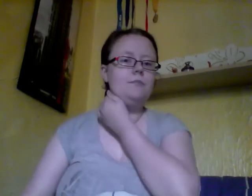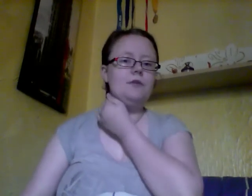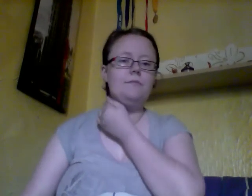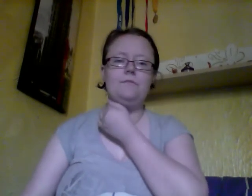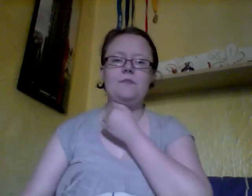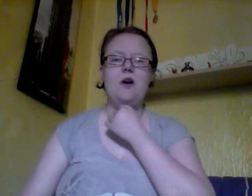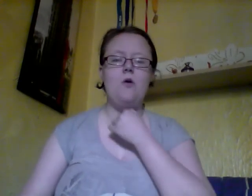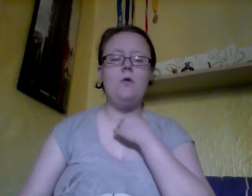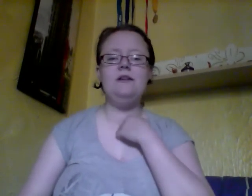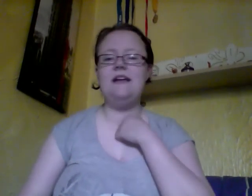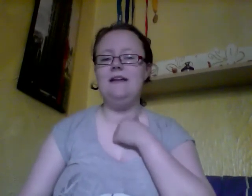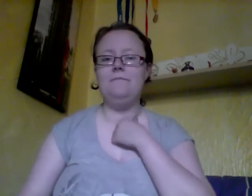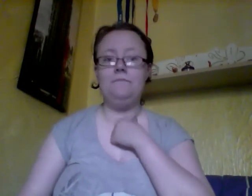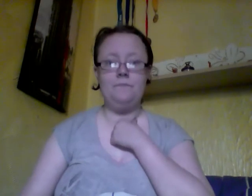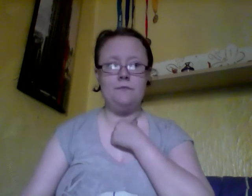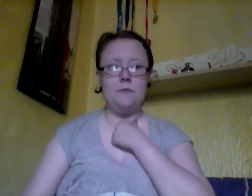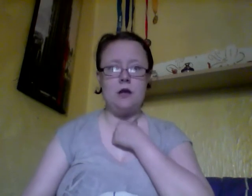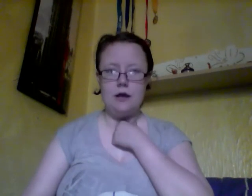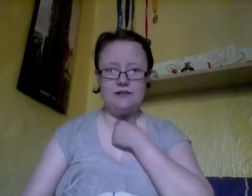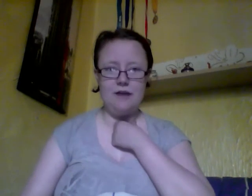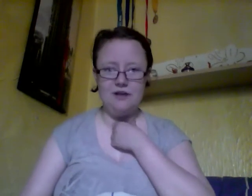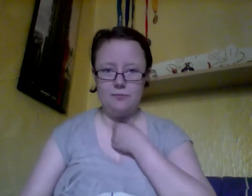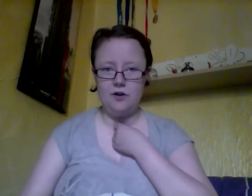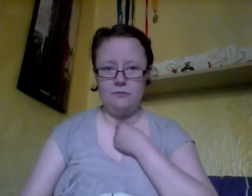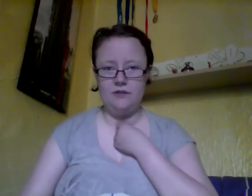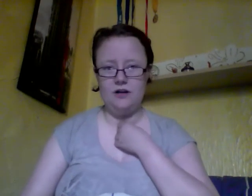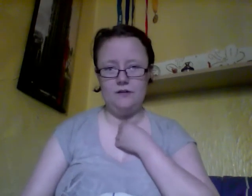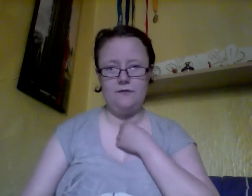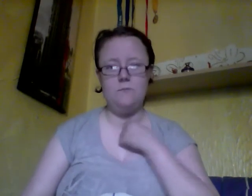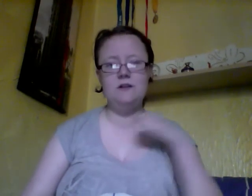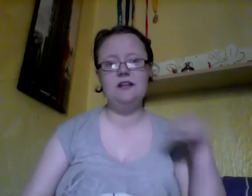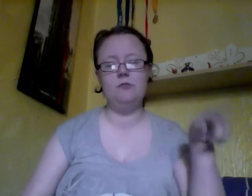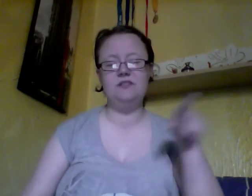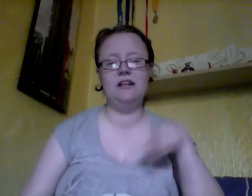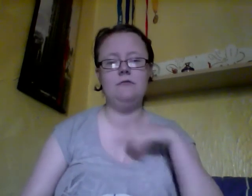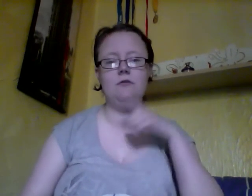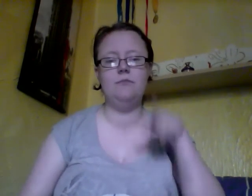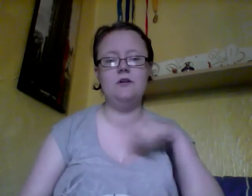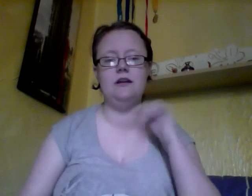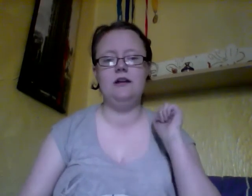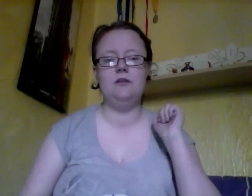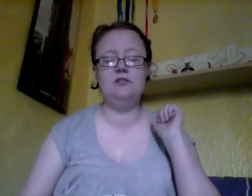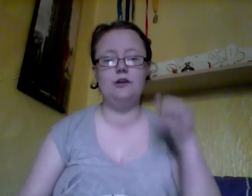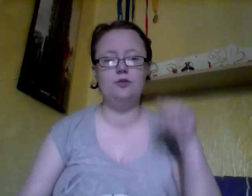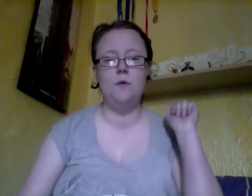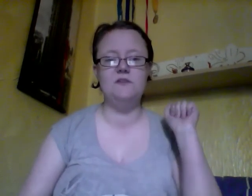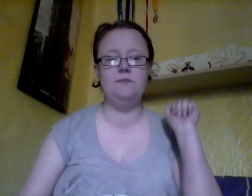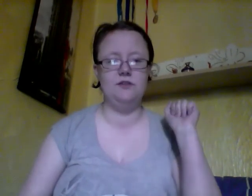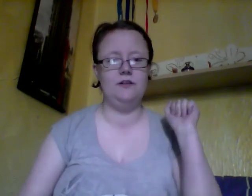But one day, examining the body won't be enough. One day we'll be standing on a body and it'll be Sherlock Holmes who put it there.